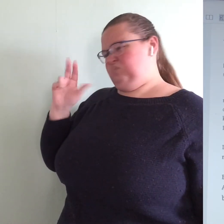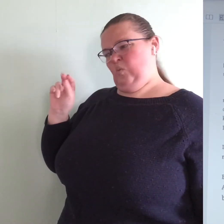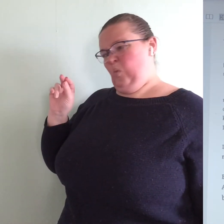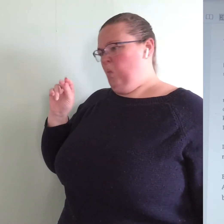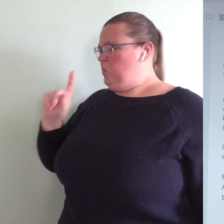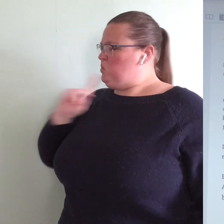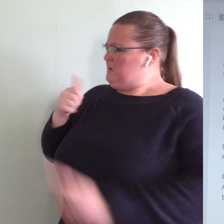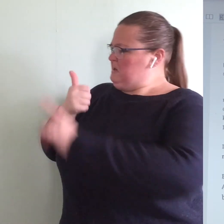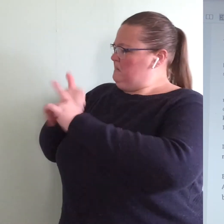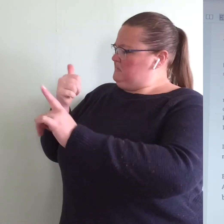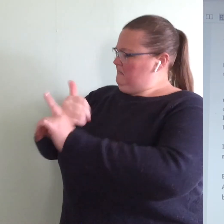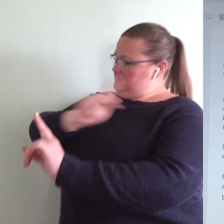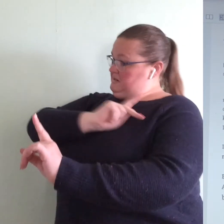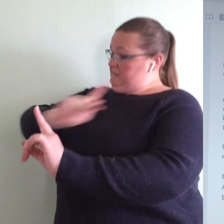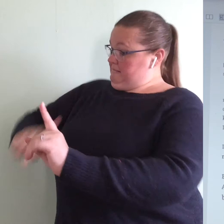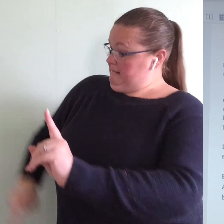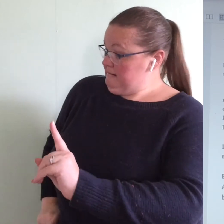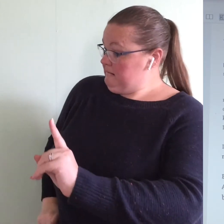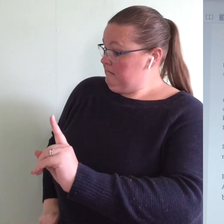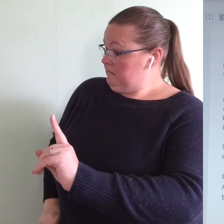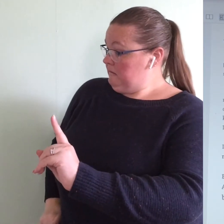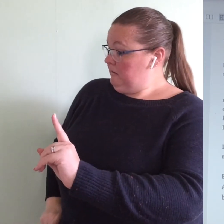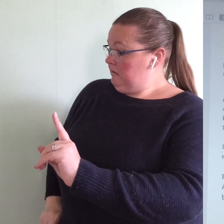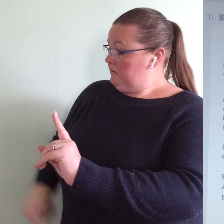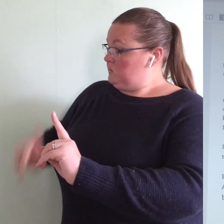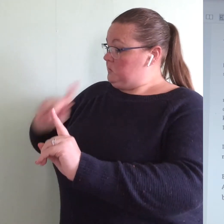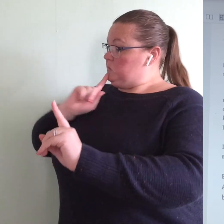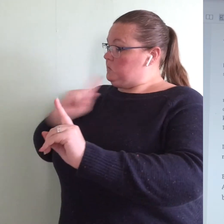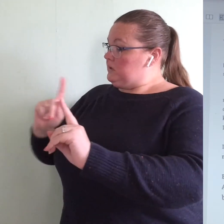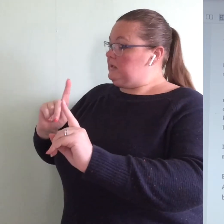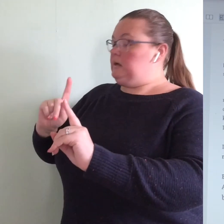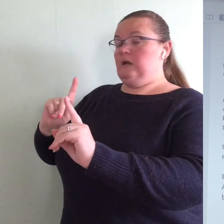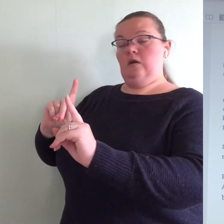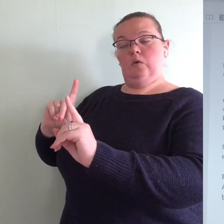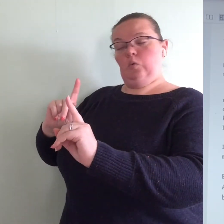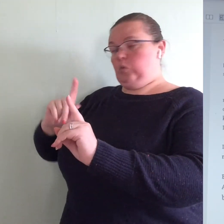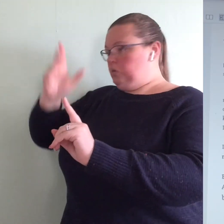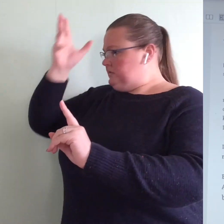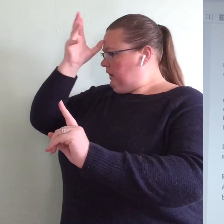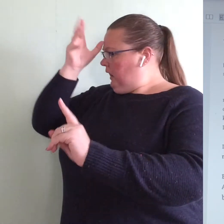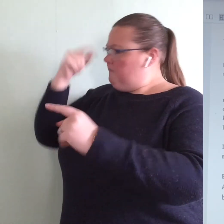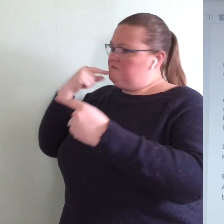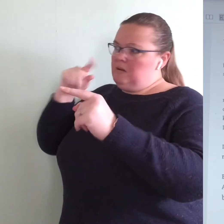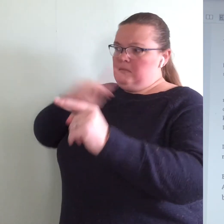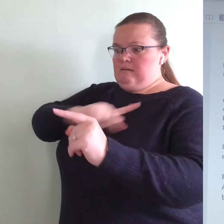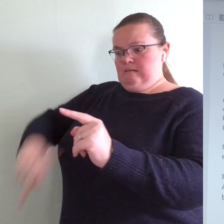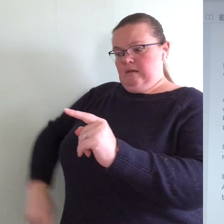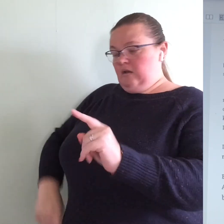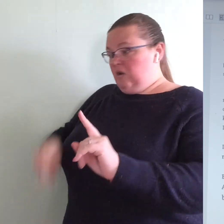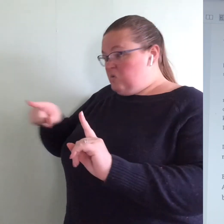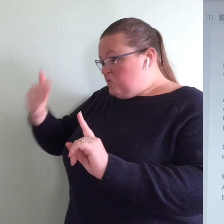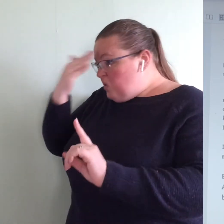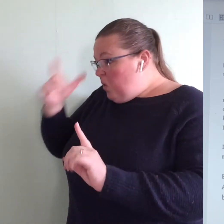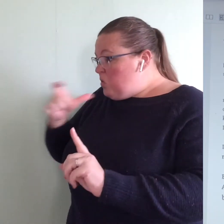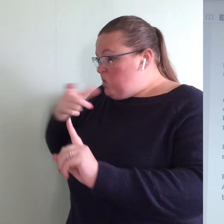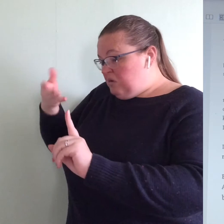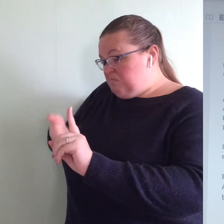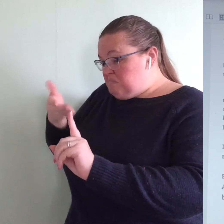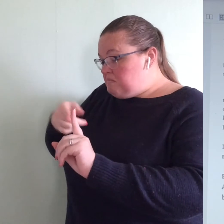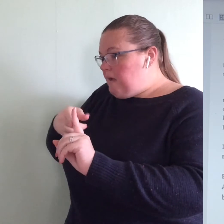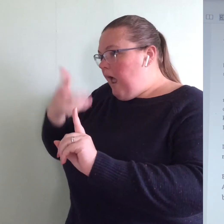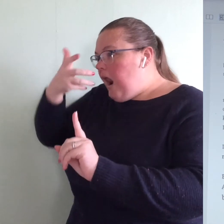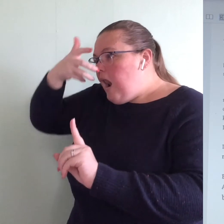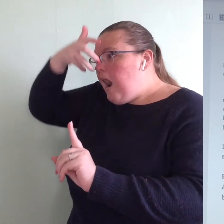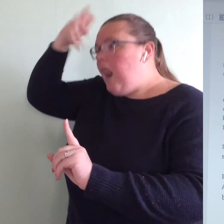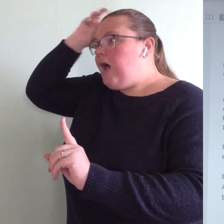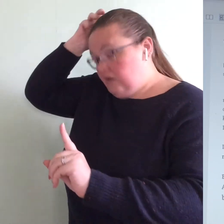I tell you he is the king of the wood and the son of a great emperor beyond the sea. Don't you know who is the king of beasts? Aslan